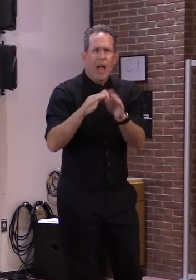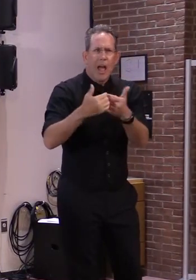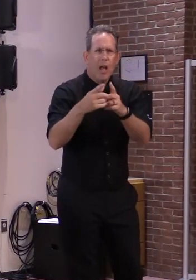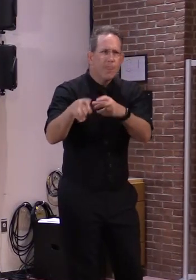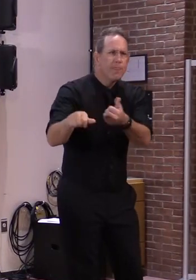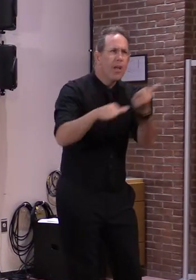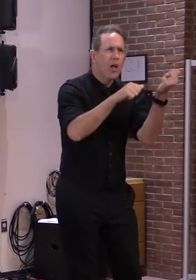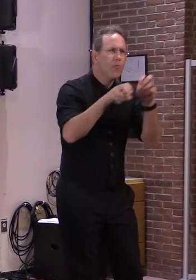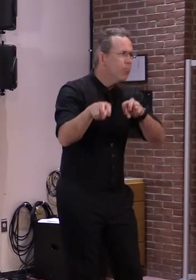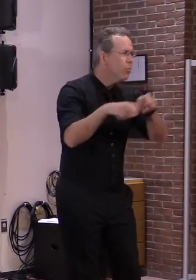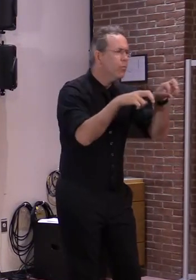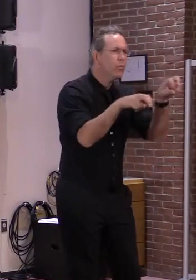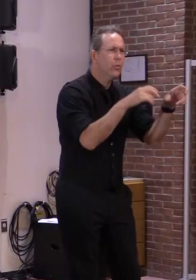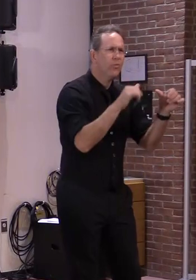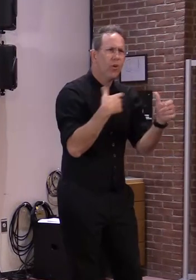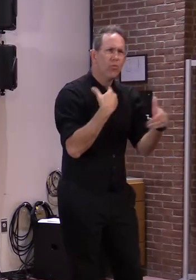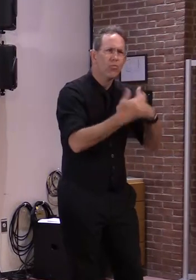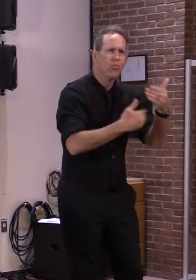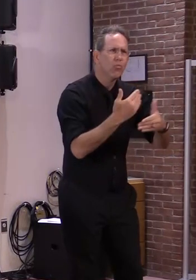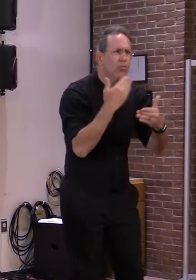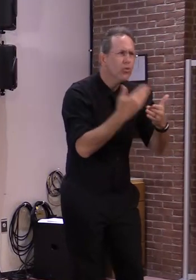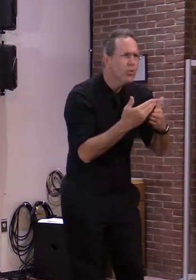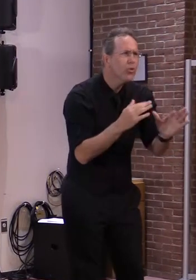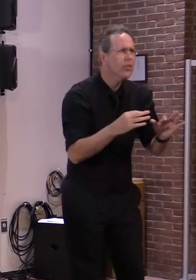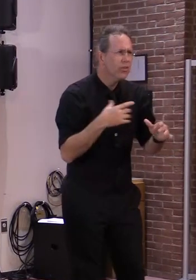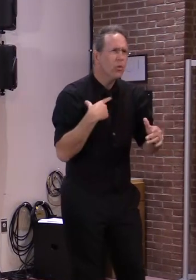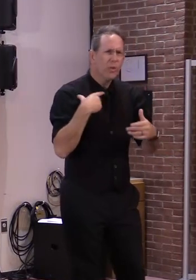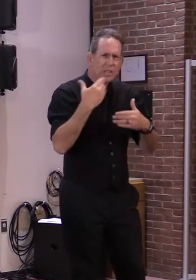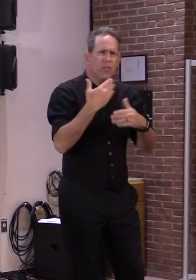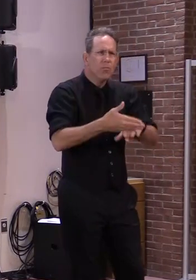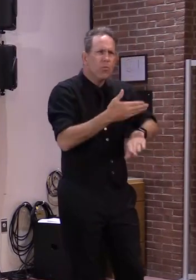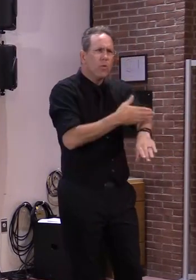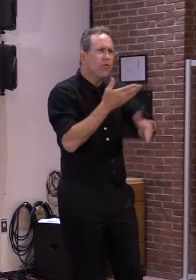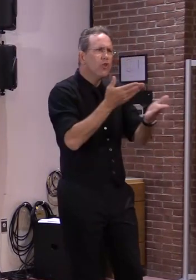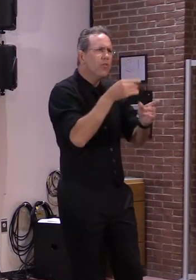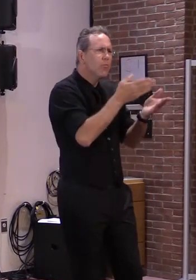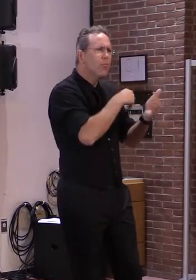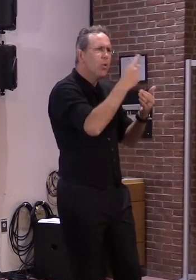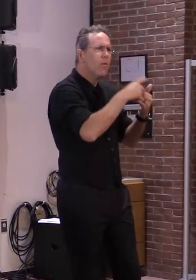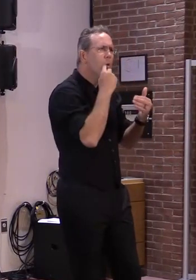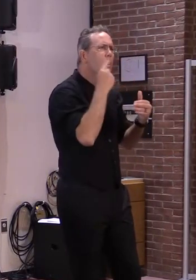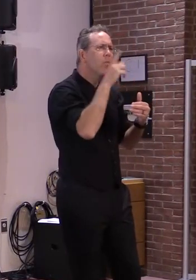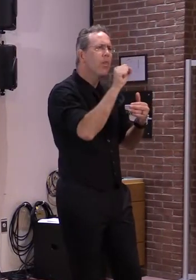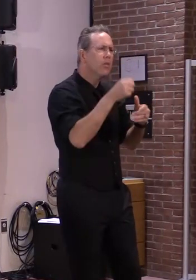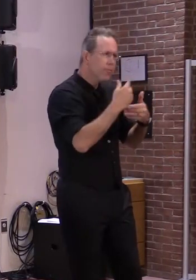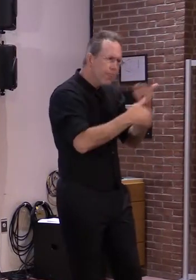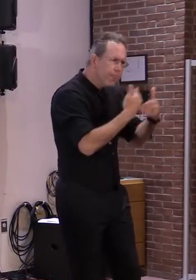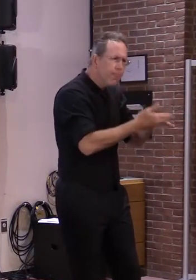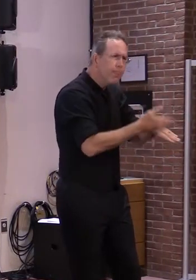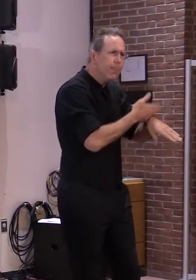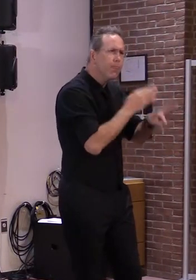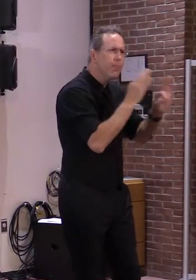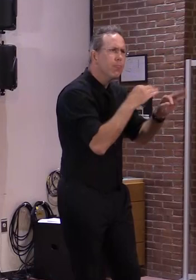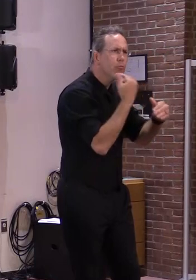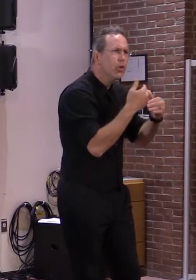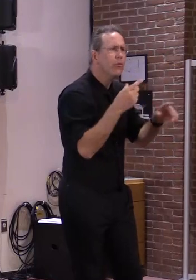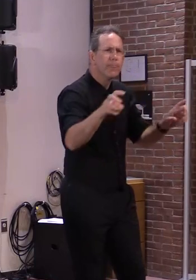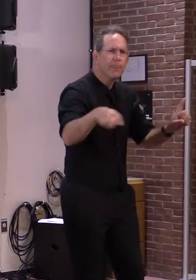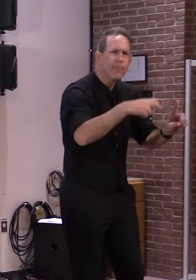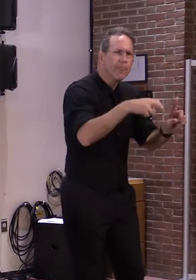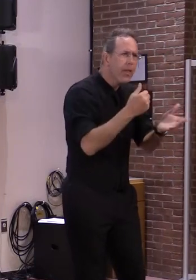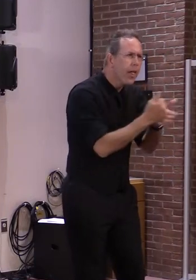before we started. And we did that with a lot of collaboration as we move forward. We're going to be